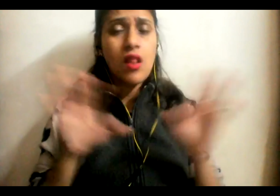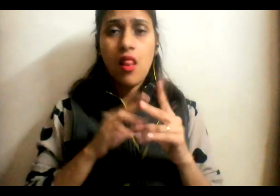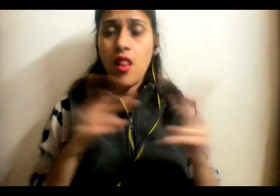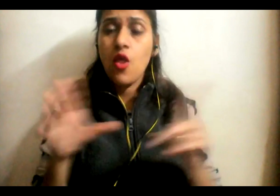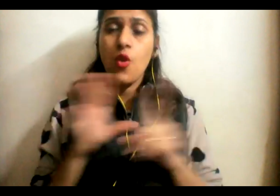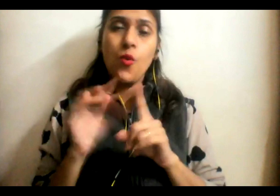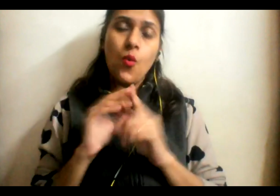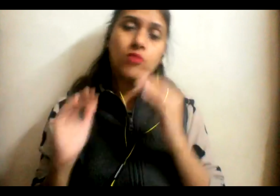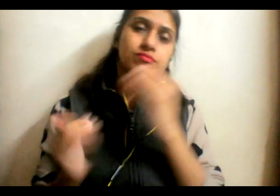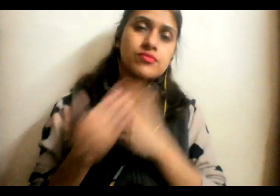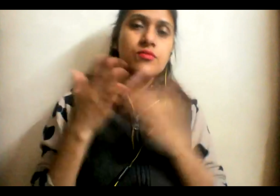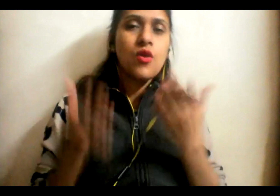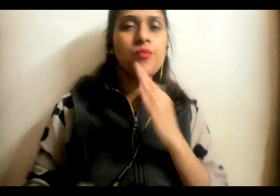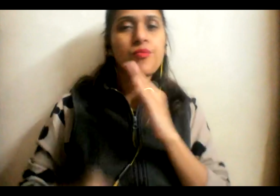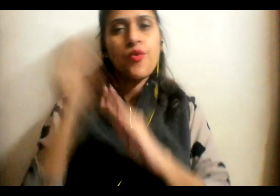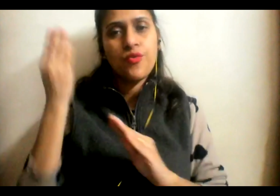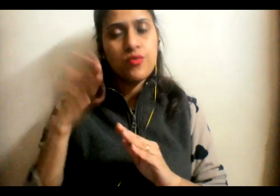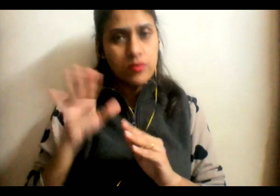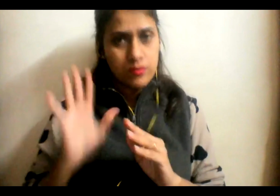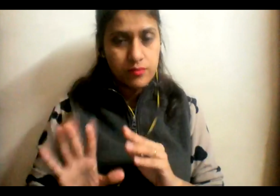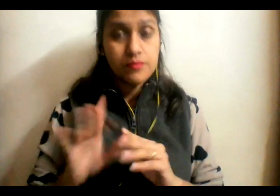need to be reminded as to what is their